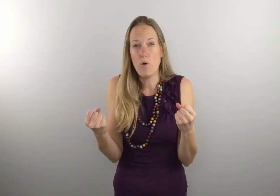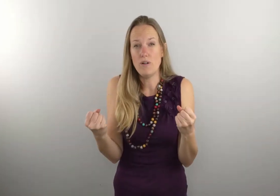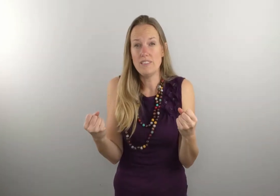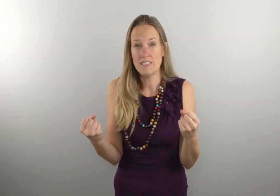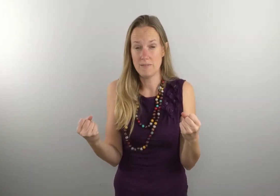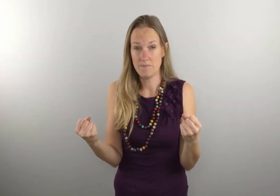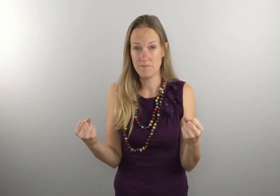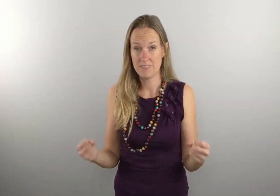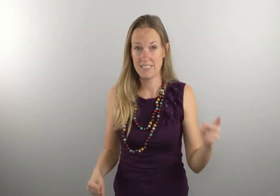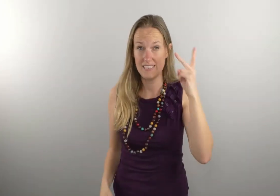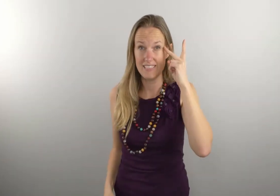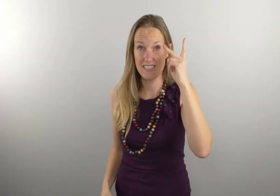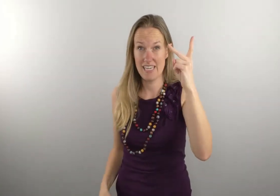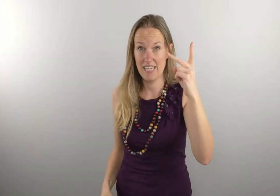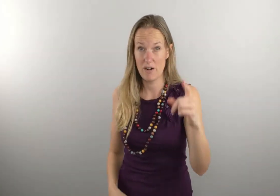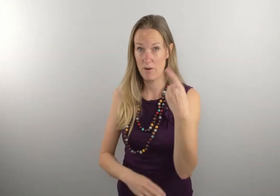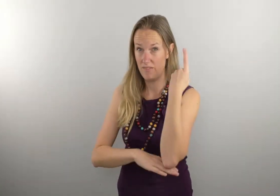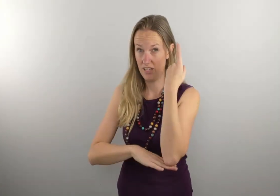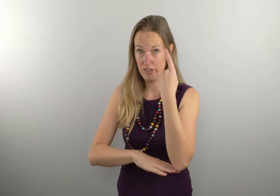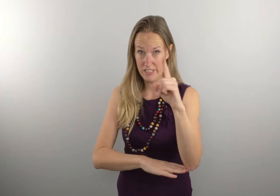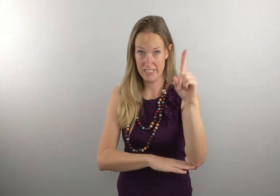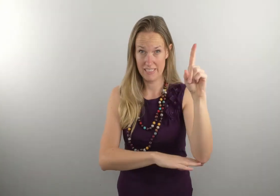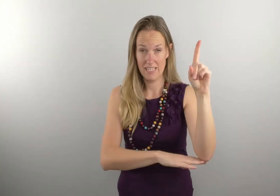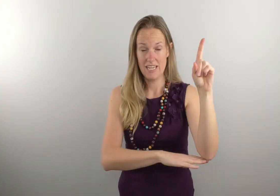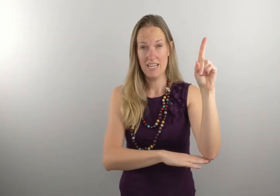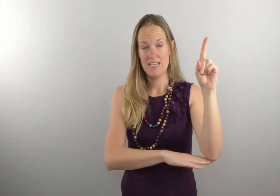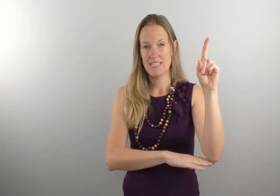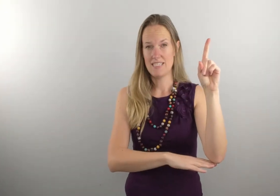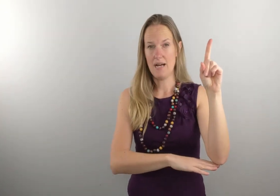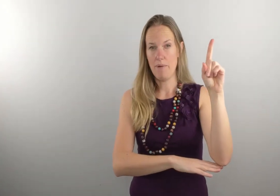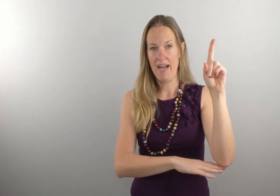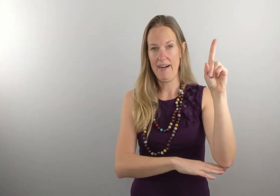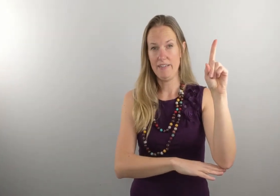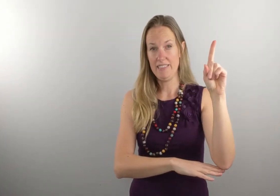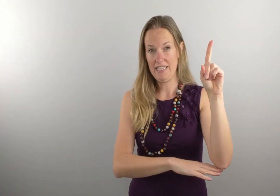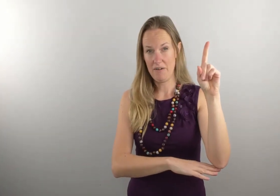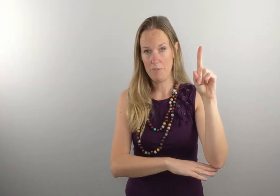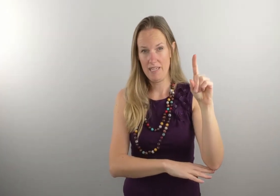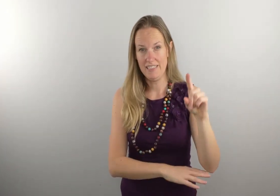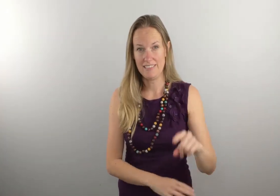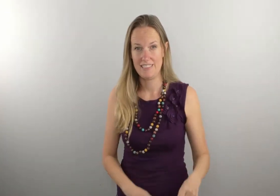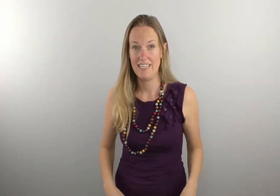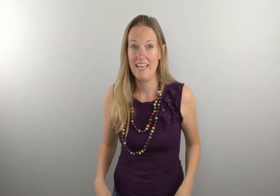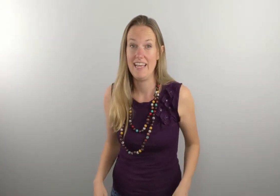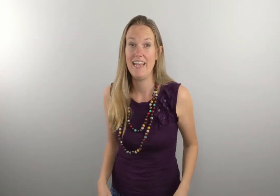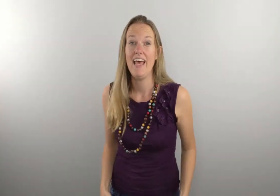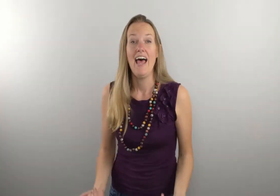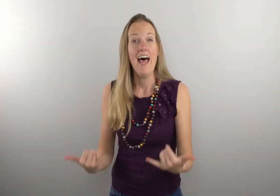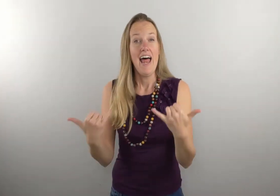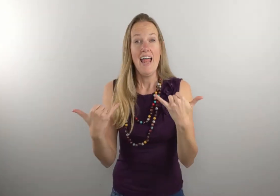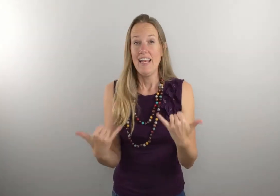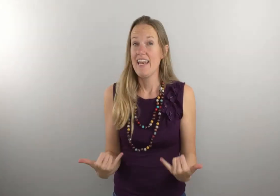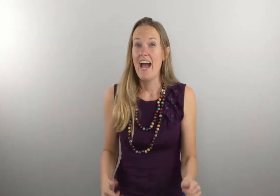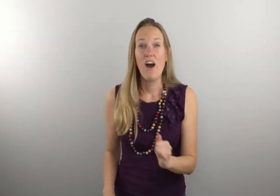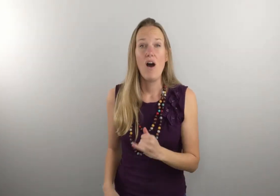bold to see a revolution somehow. And then that repeats, and then now